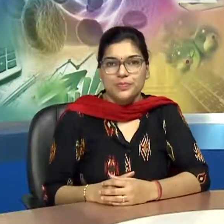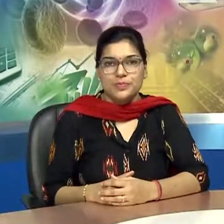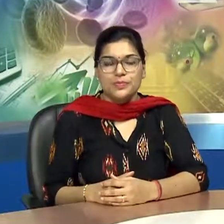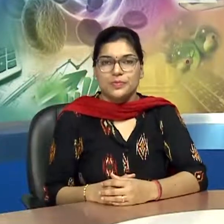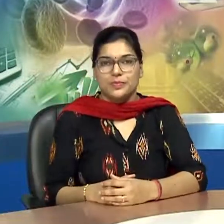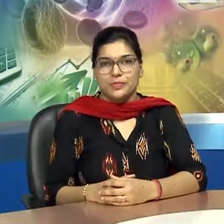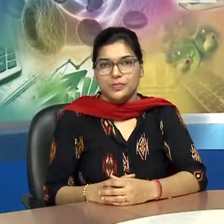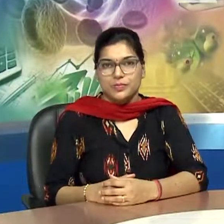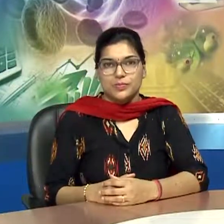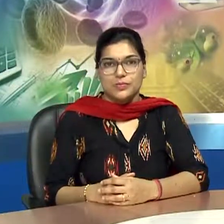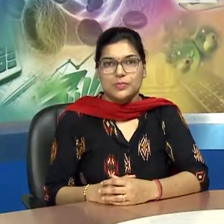work.